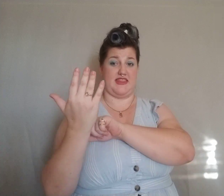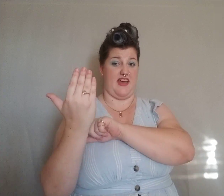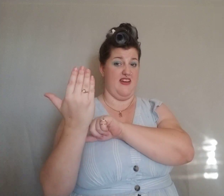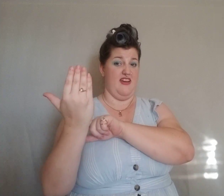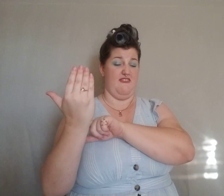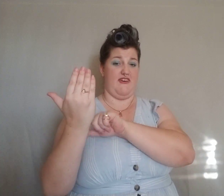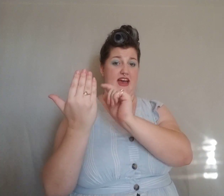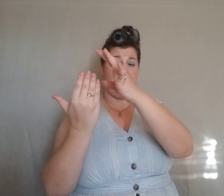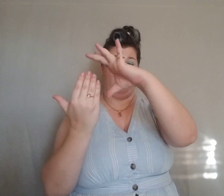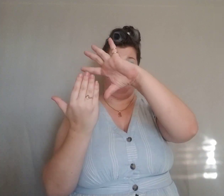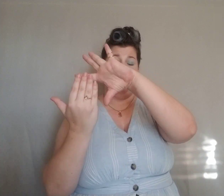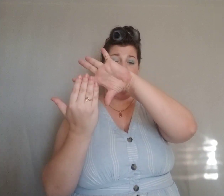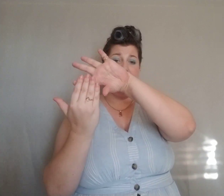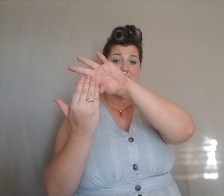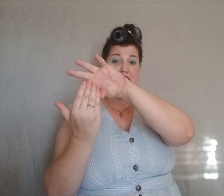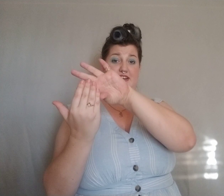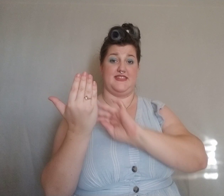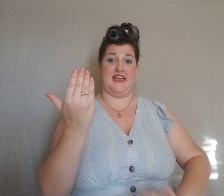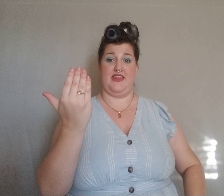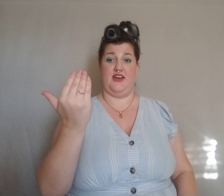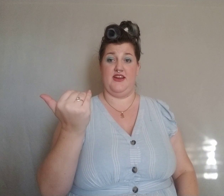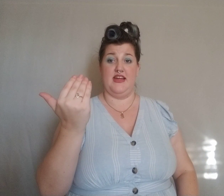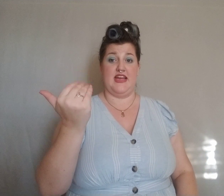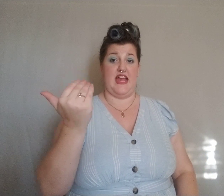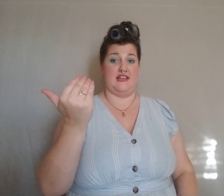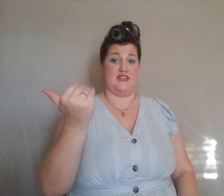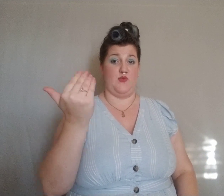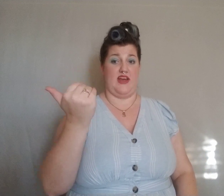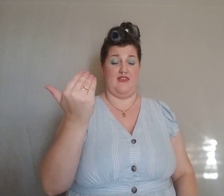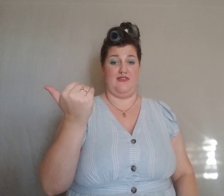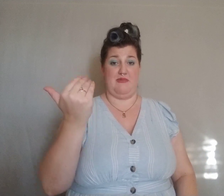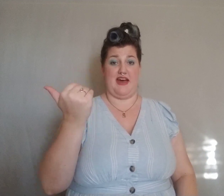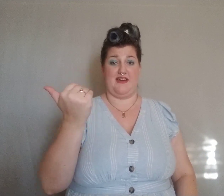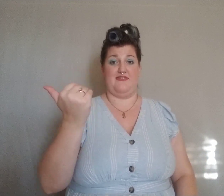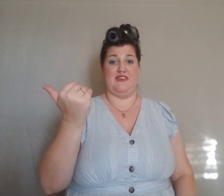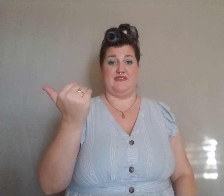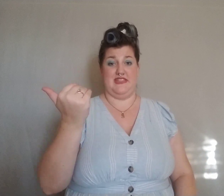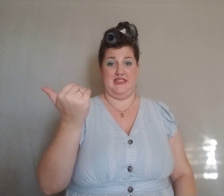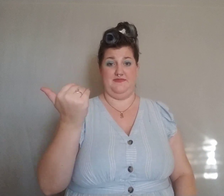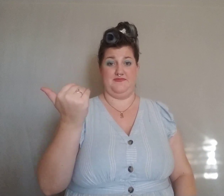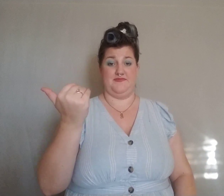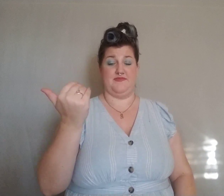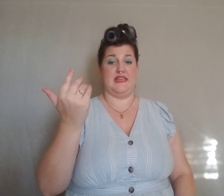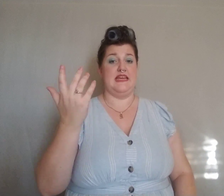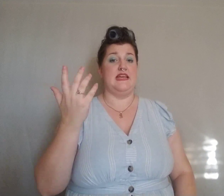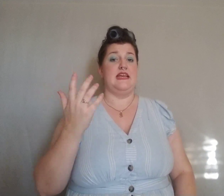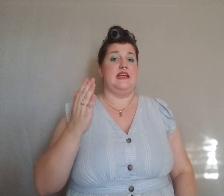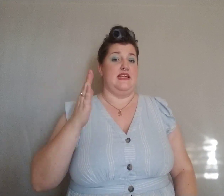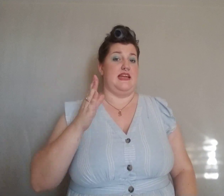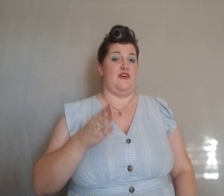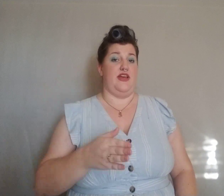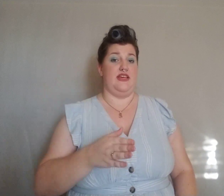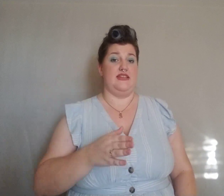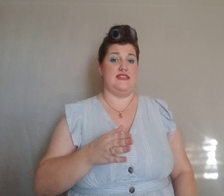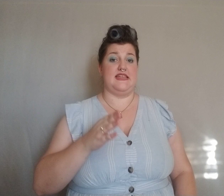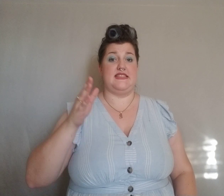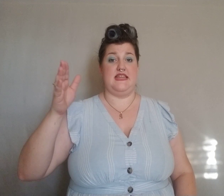that 5. Again, fingers together, and just wave back. 15. Now, 16